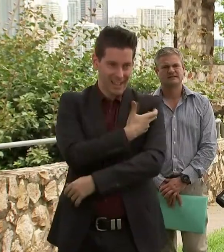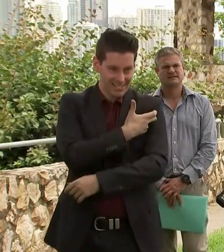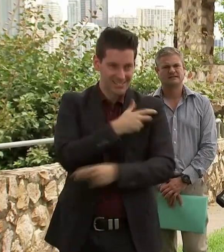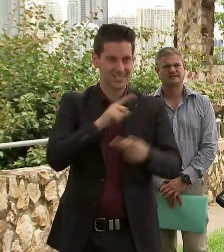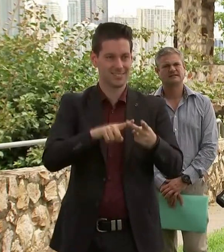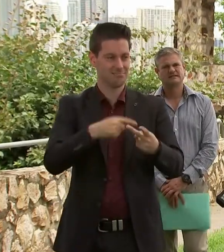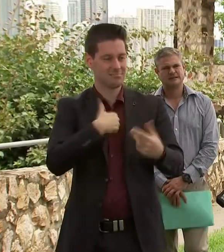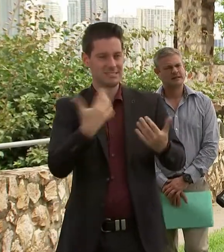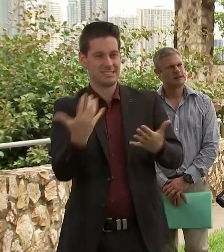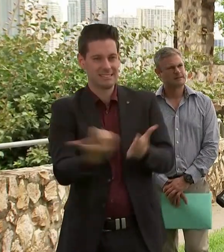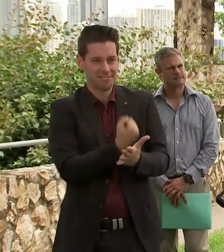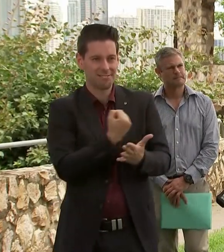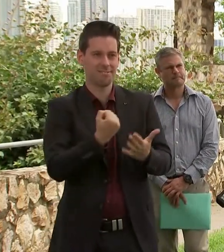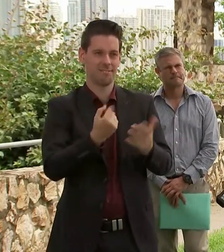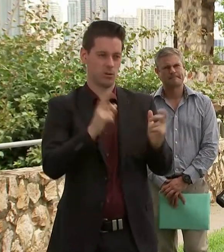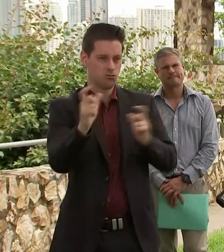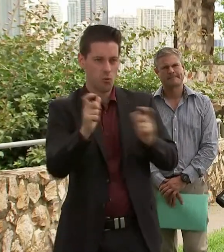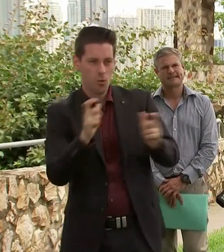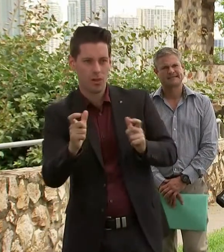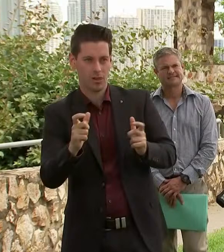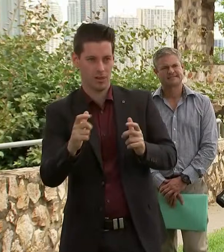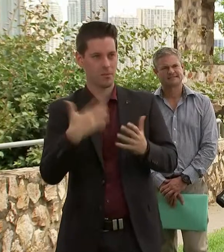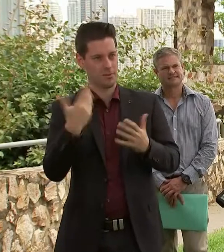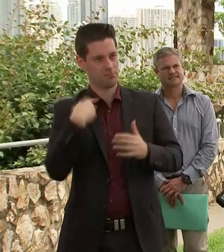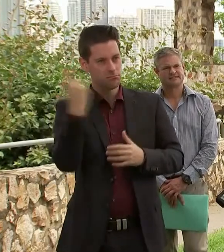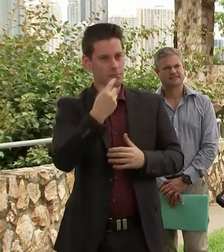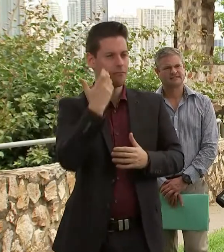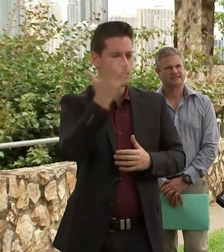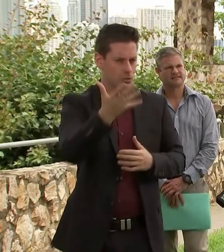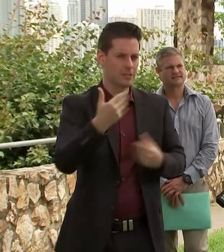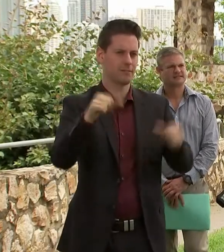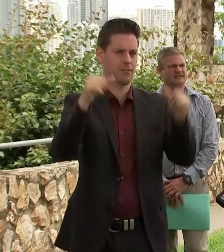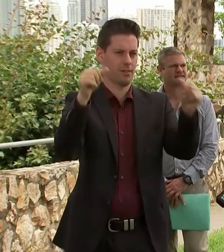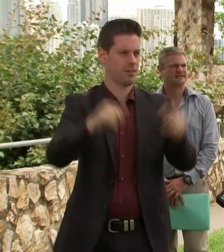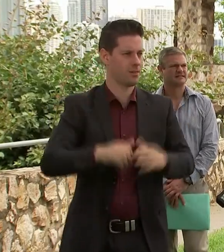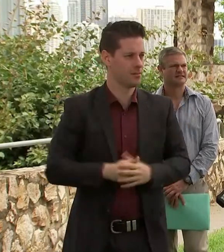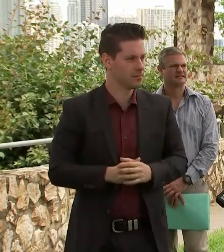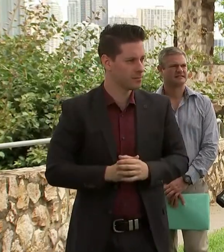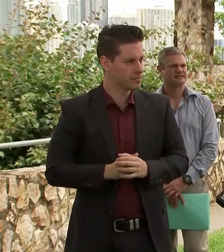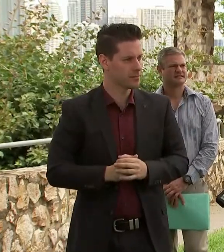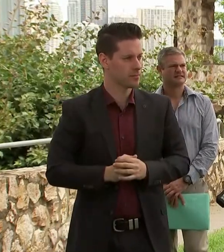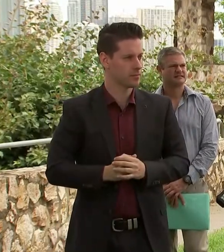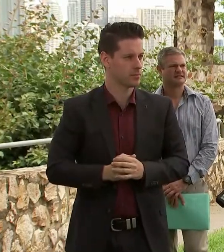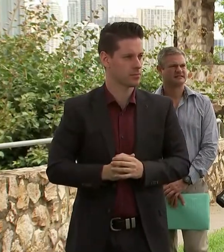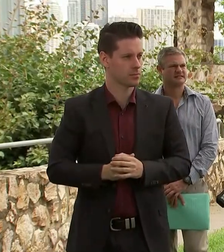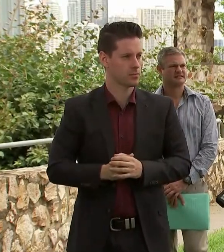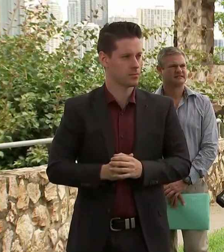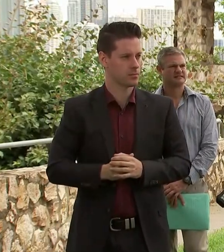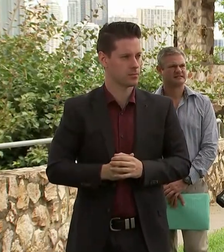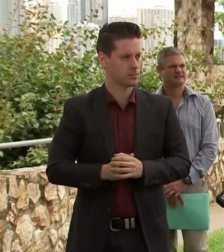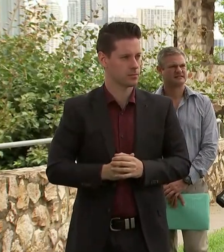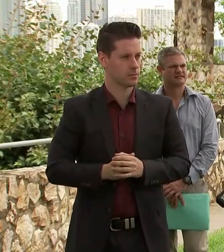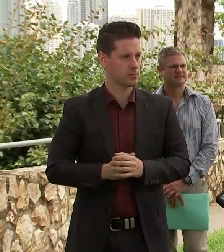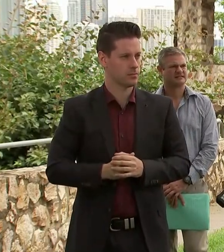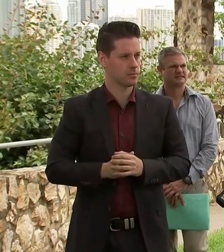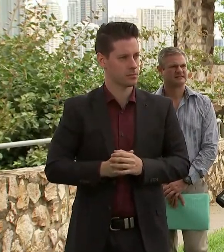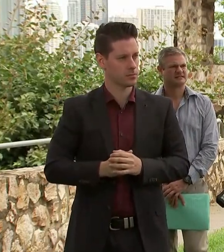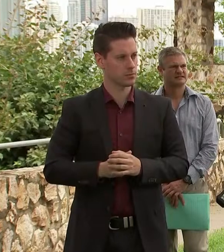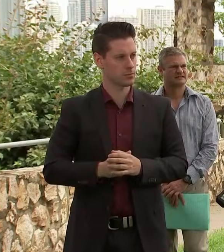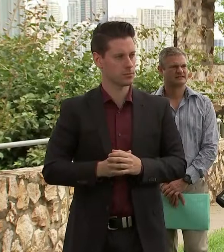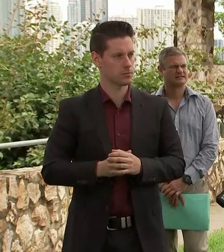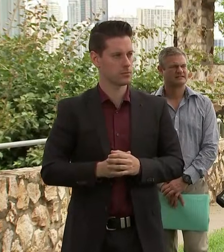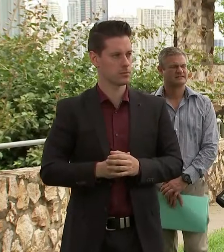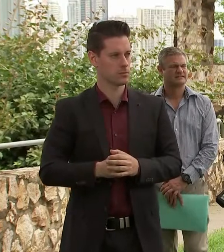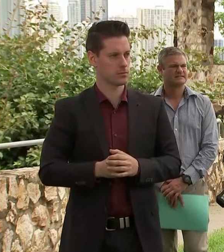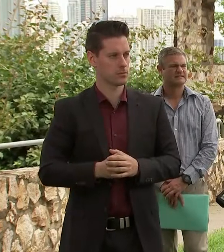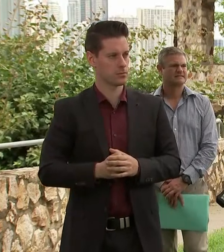safe and protected will help our state and our economy in the future. Yesterday, the government announced the change to close contact